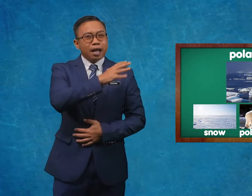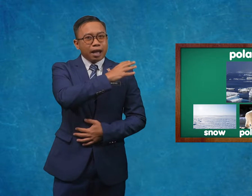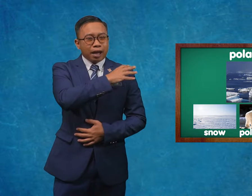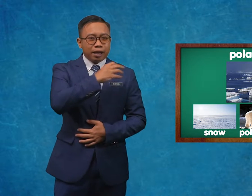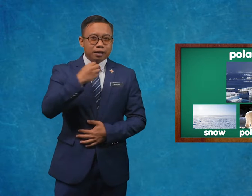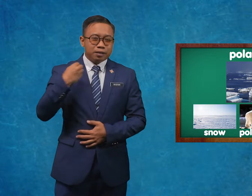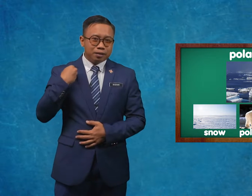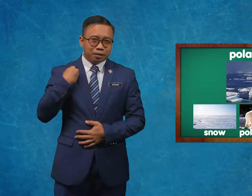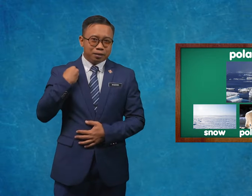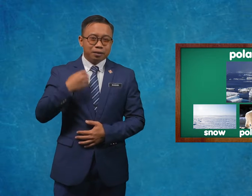and